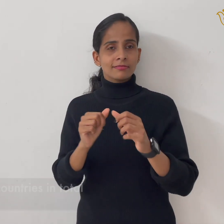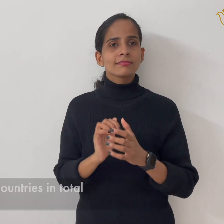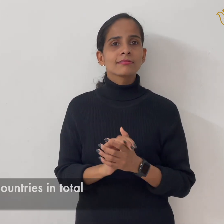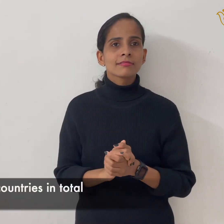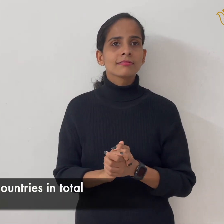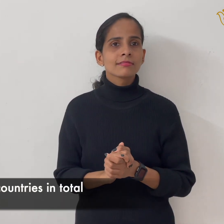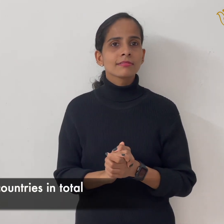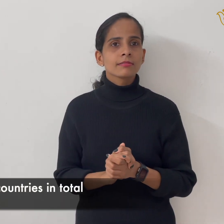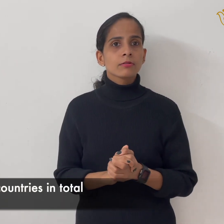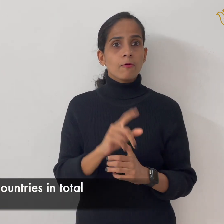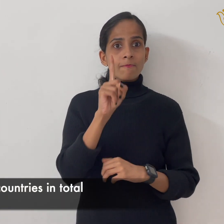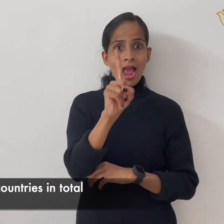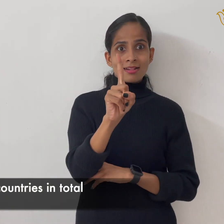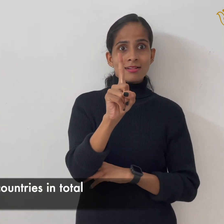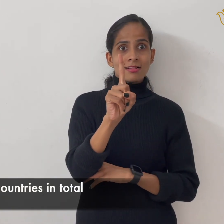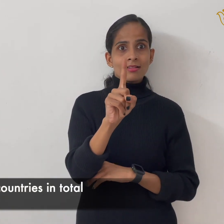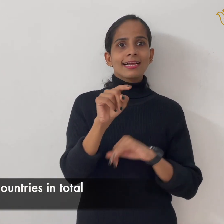The answer is